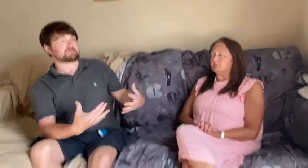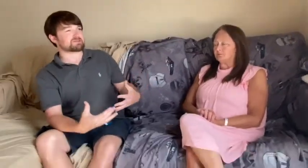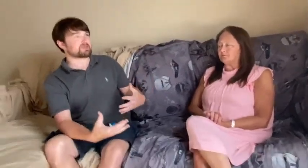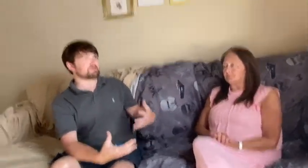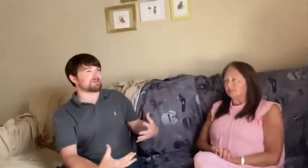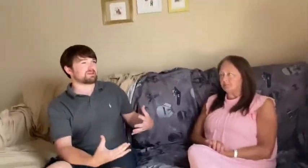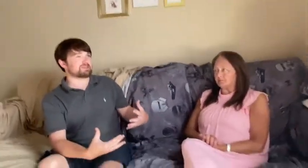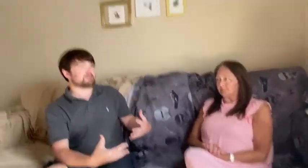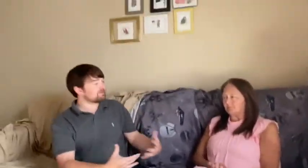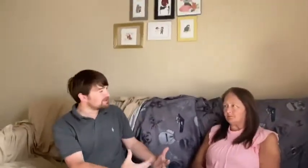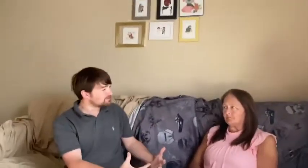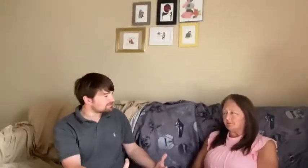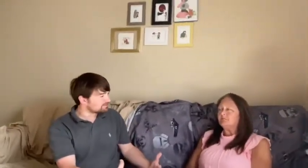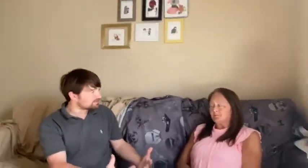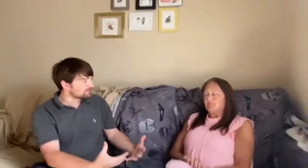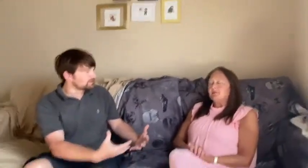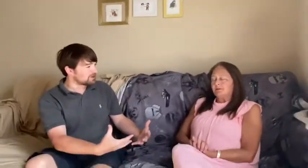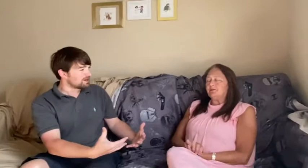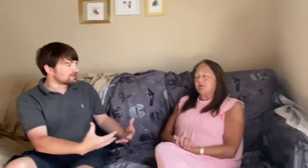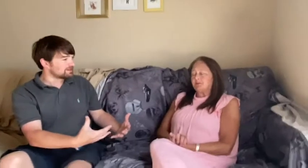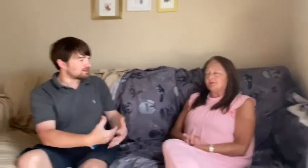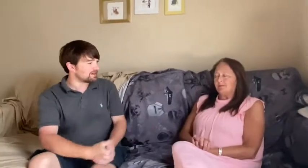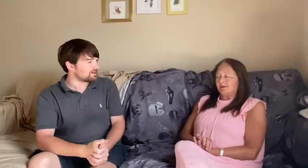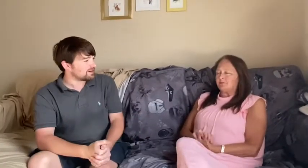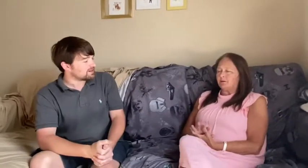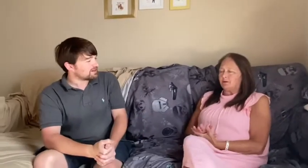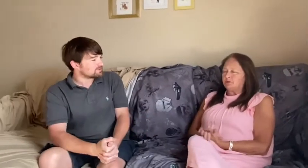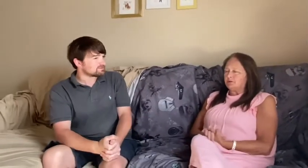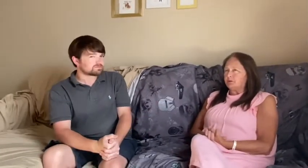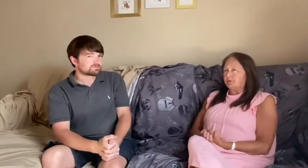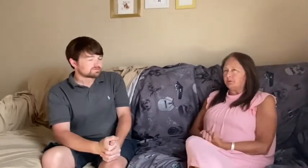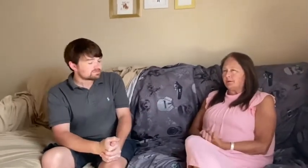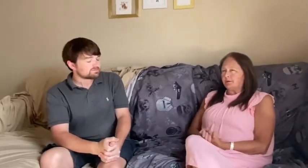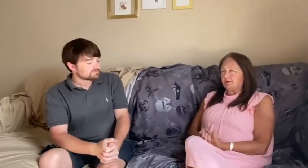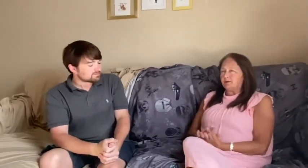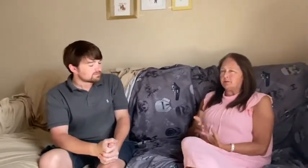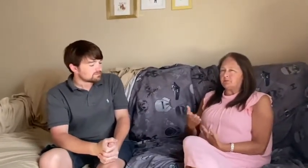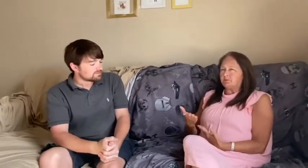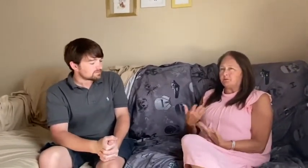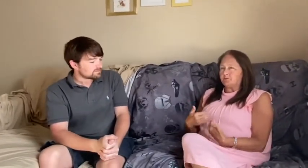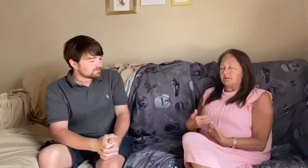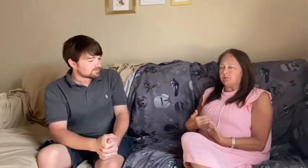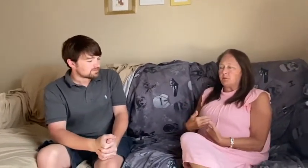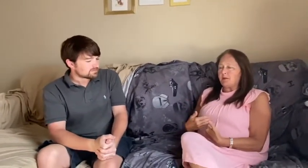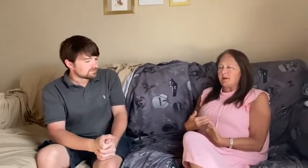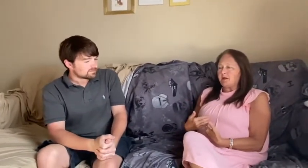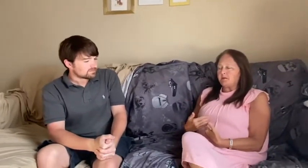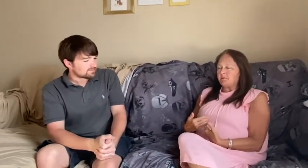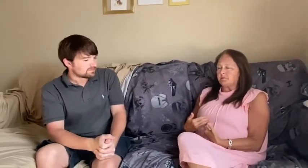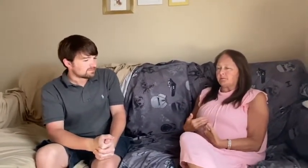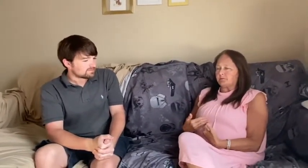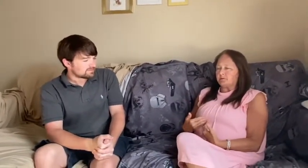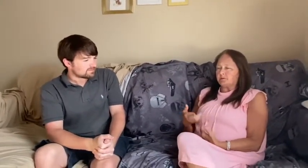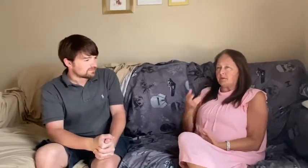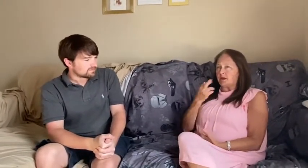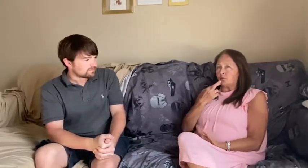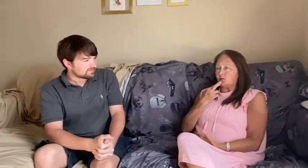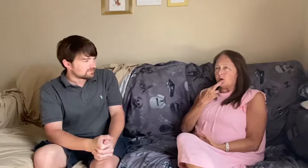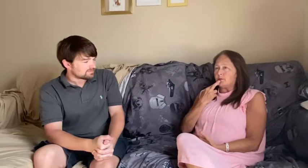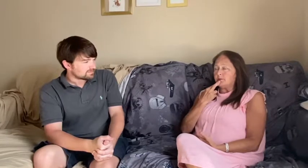can be given? Is that right? Yes, that's very true. As, for example, my name is signed Robin,